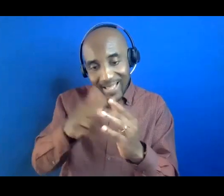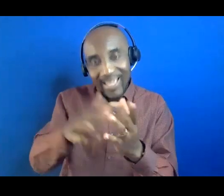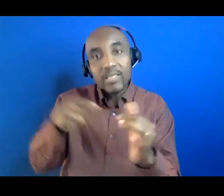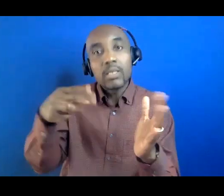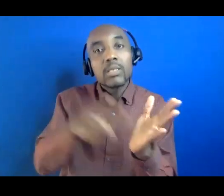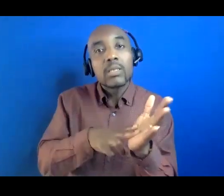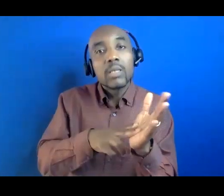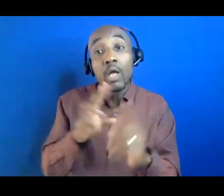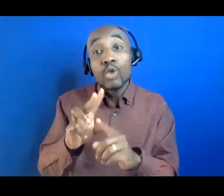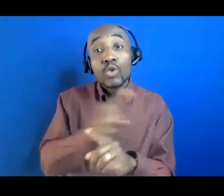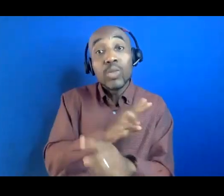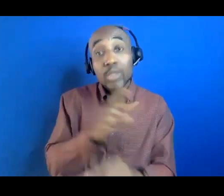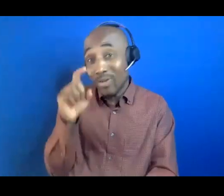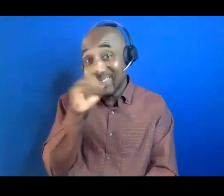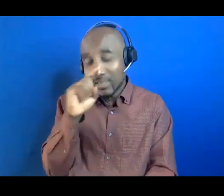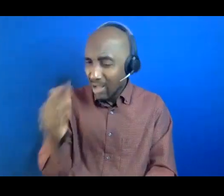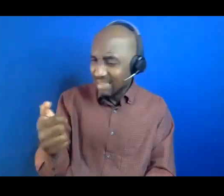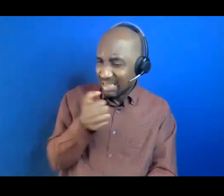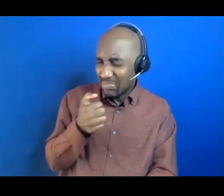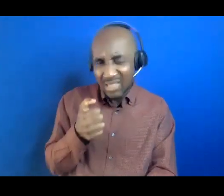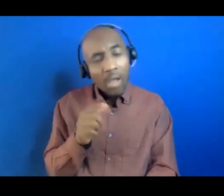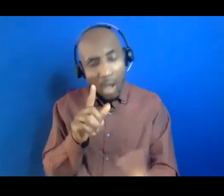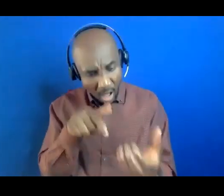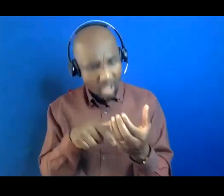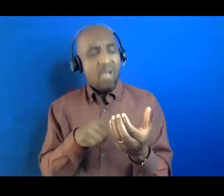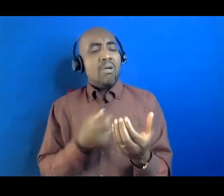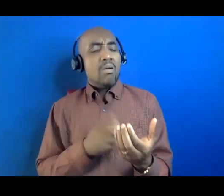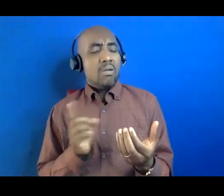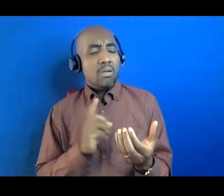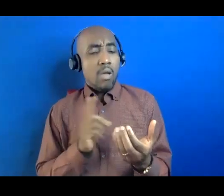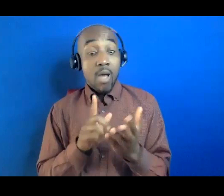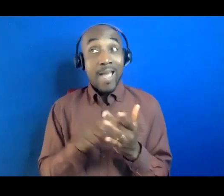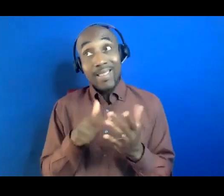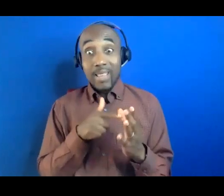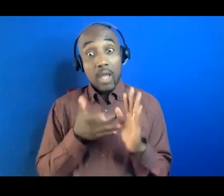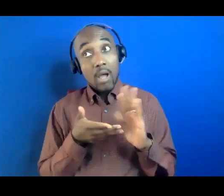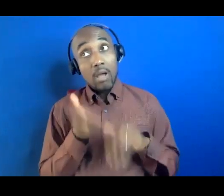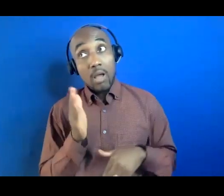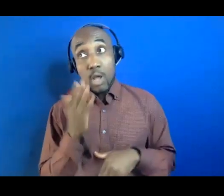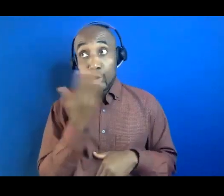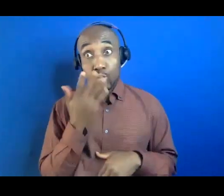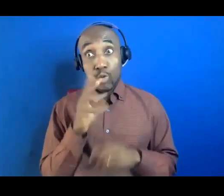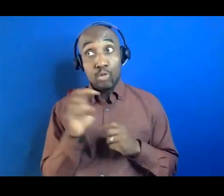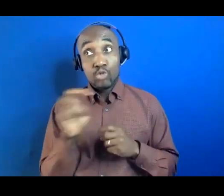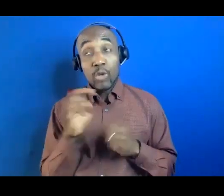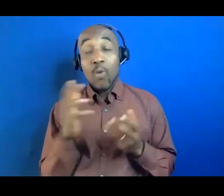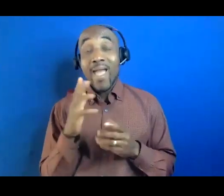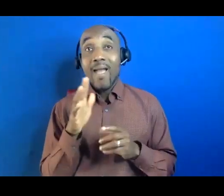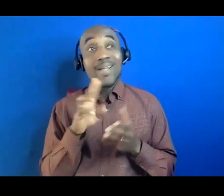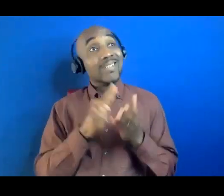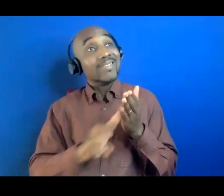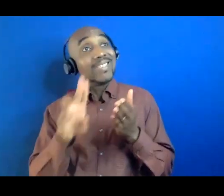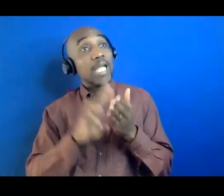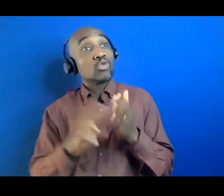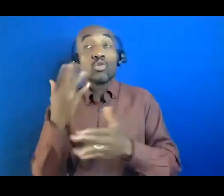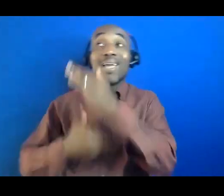me a message and said, "Hey, guess what? Leah is going on a school trip to the Natural History